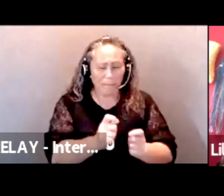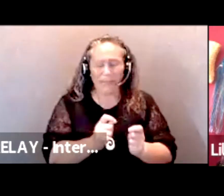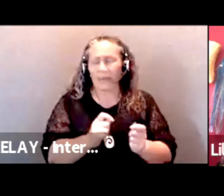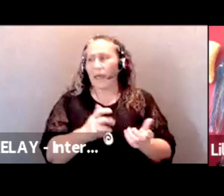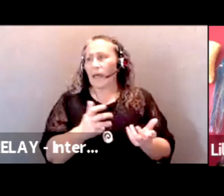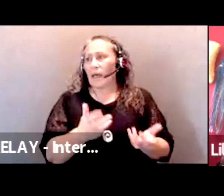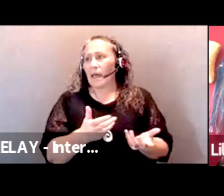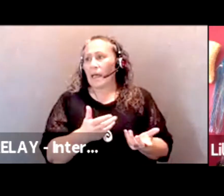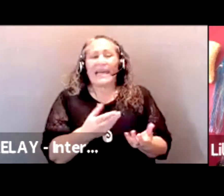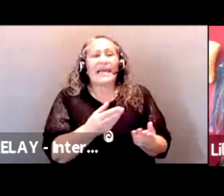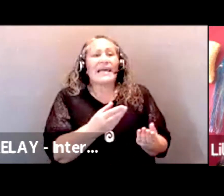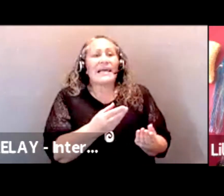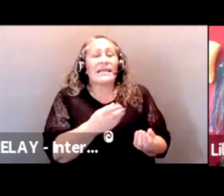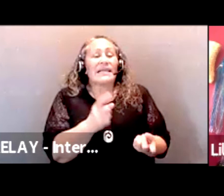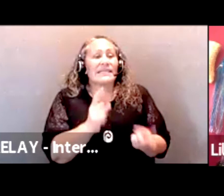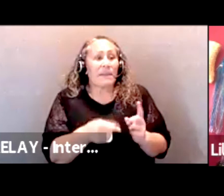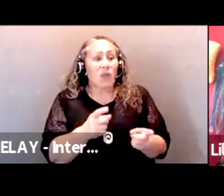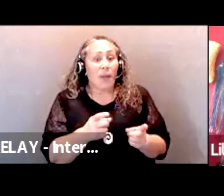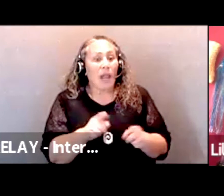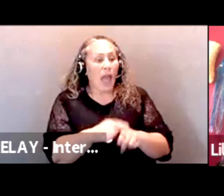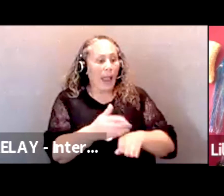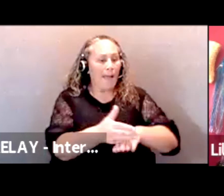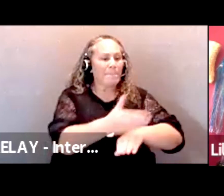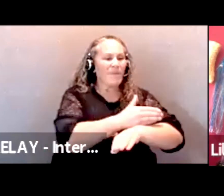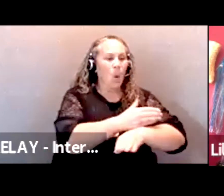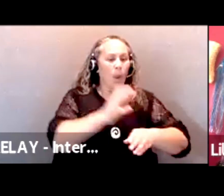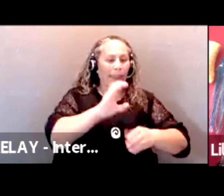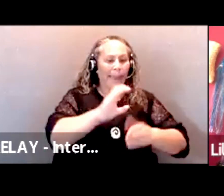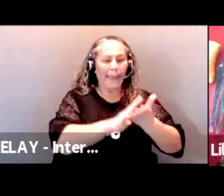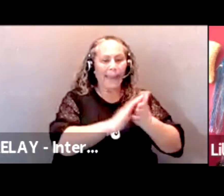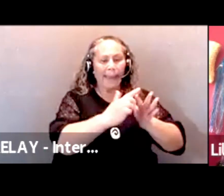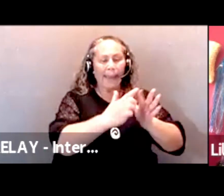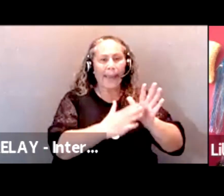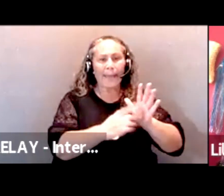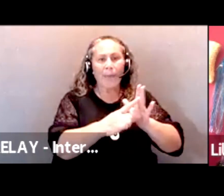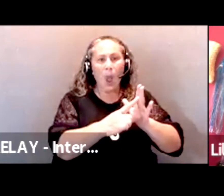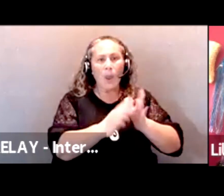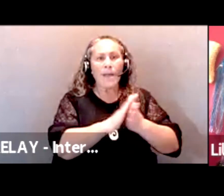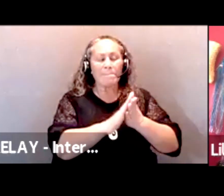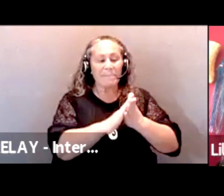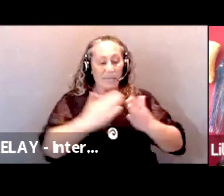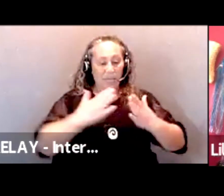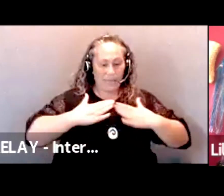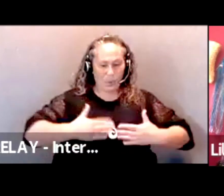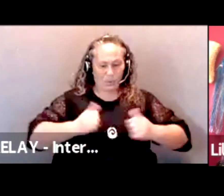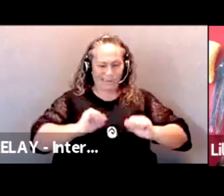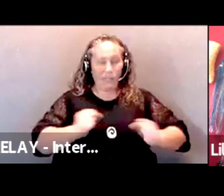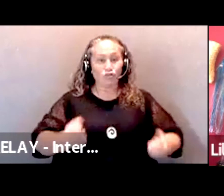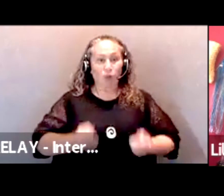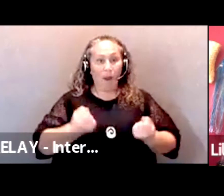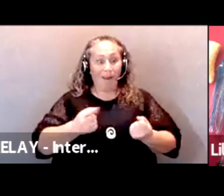where certain times of like before chemotherapy, your immune system is going to be stronger. So that's a better time to have